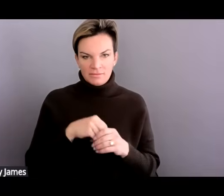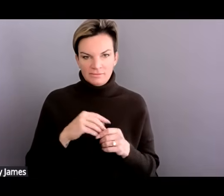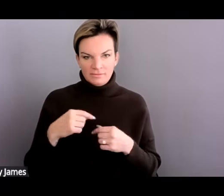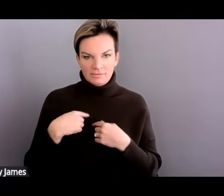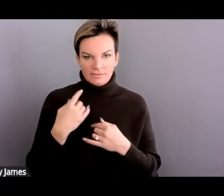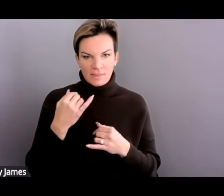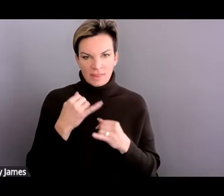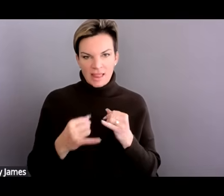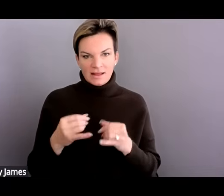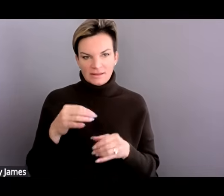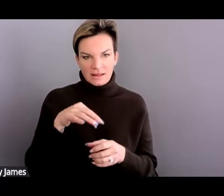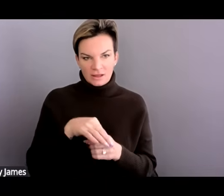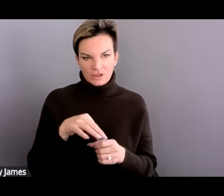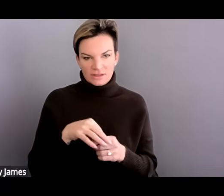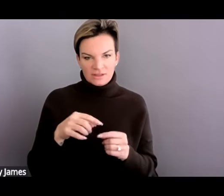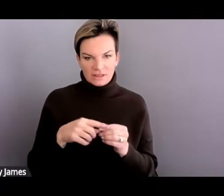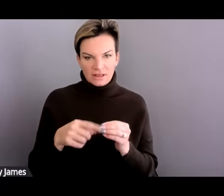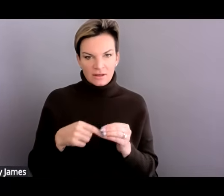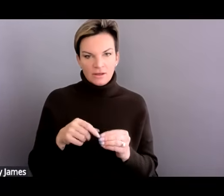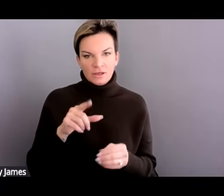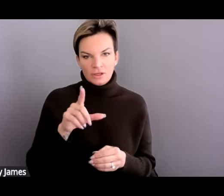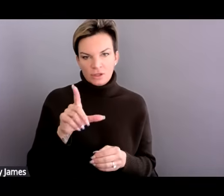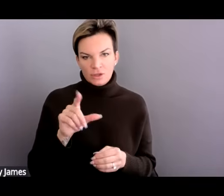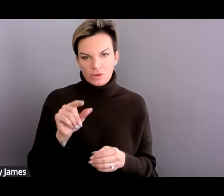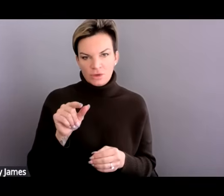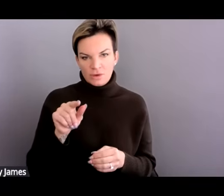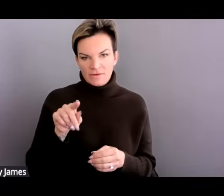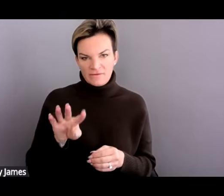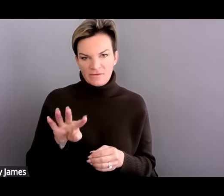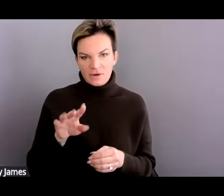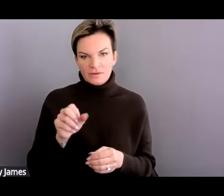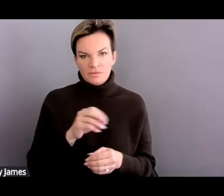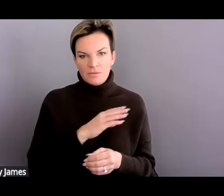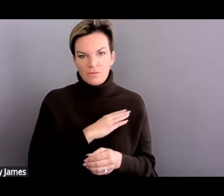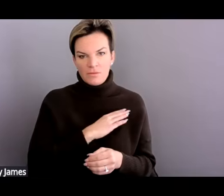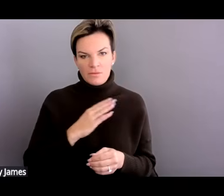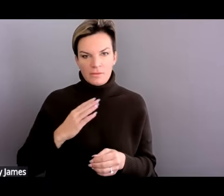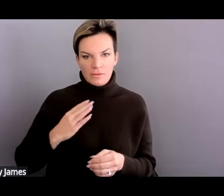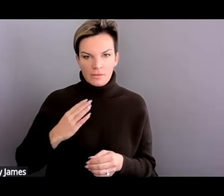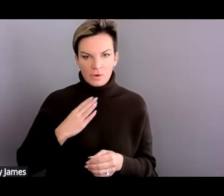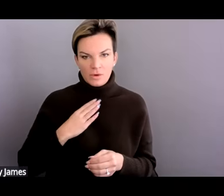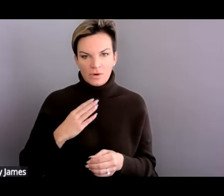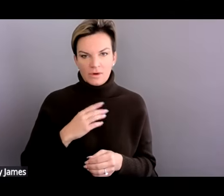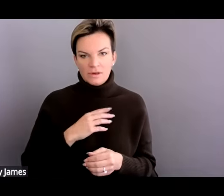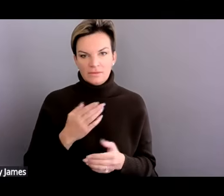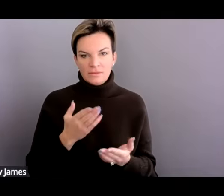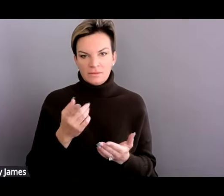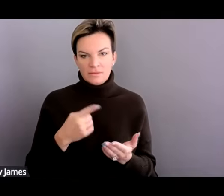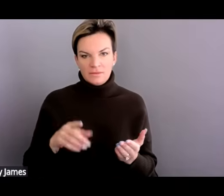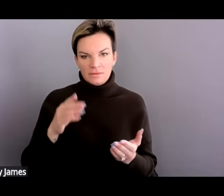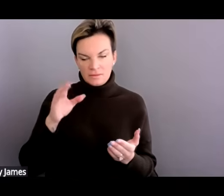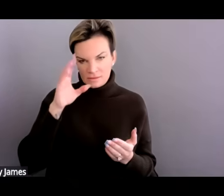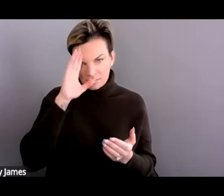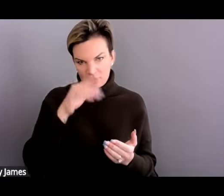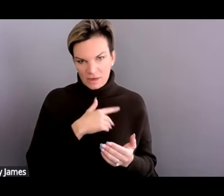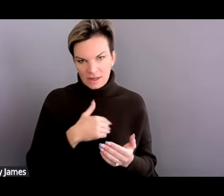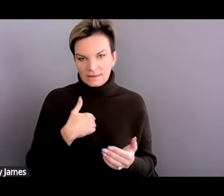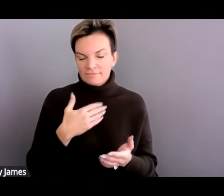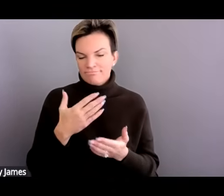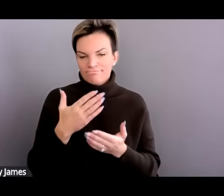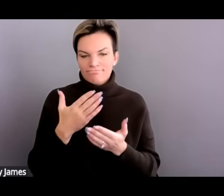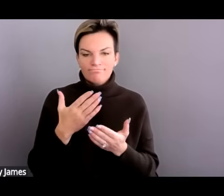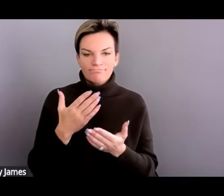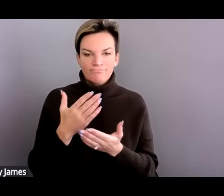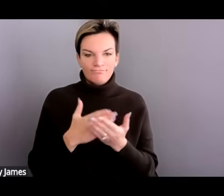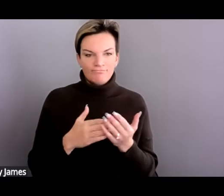the presidential election cycle in 2024. As the board, I'm sure knows, we had some challenges to